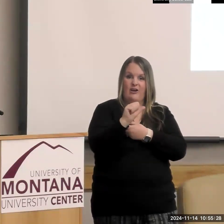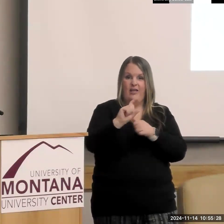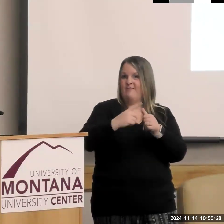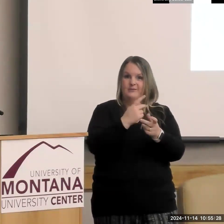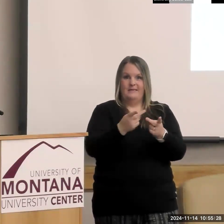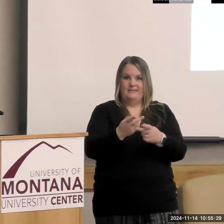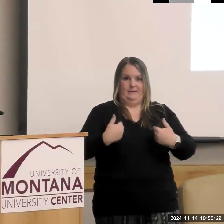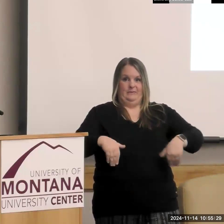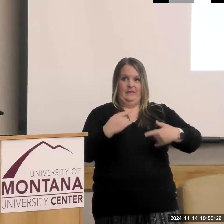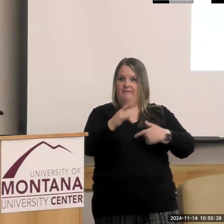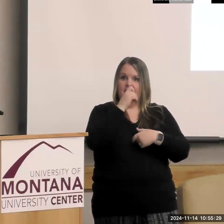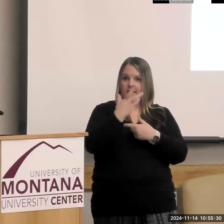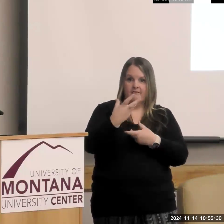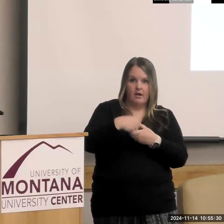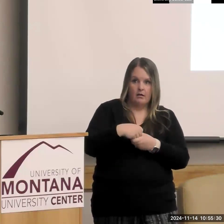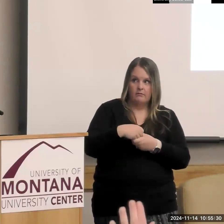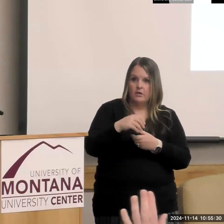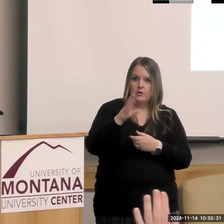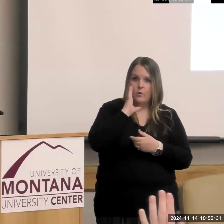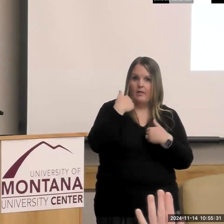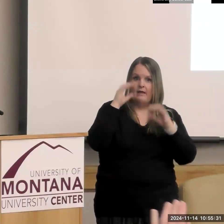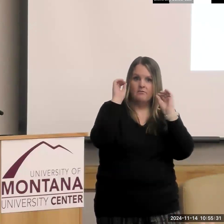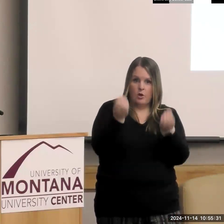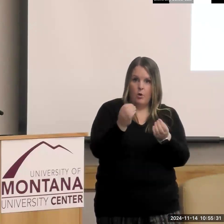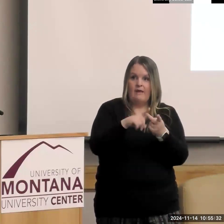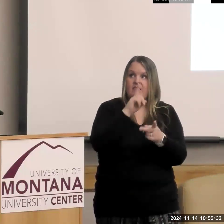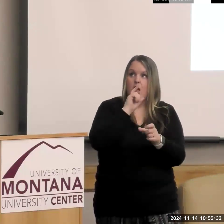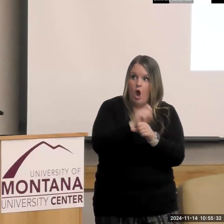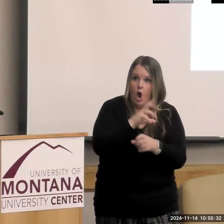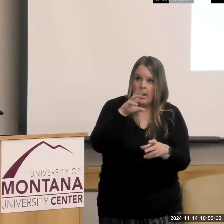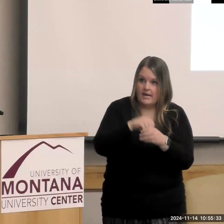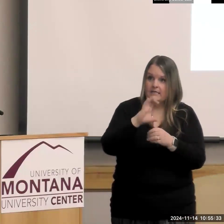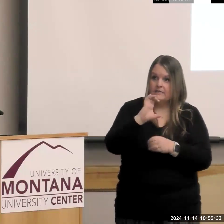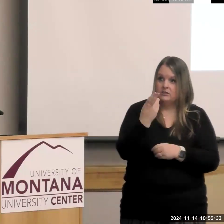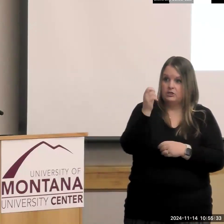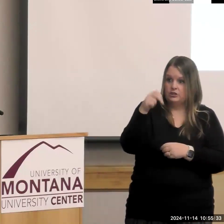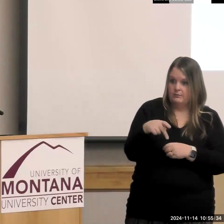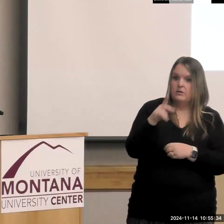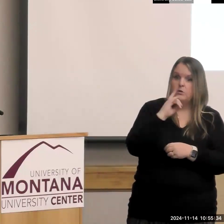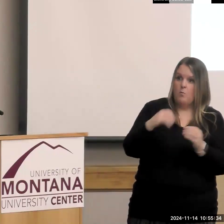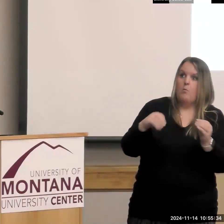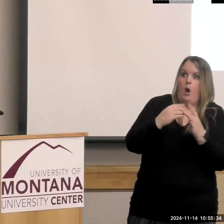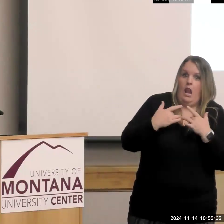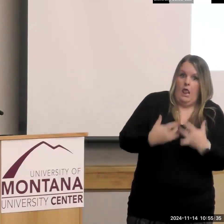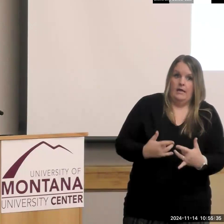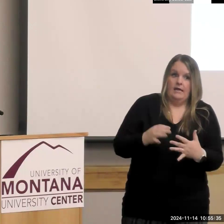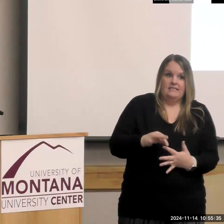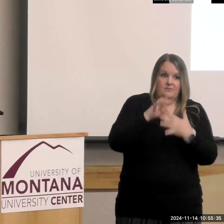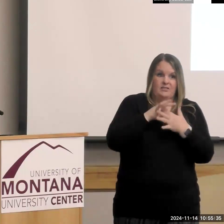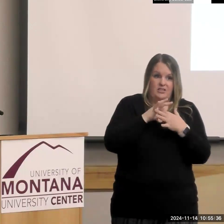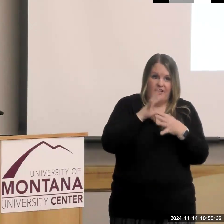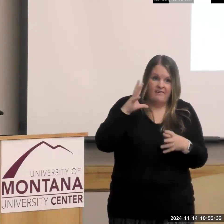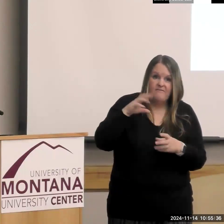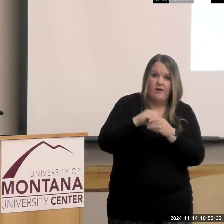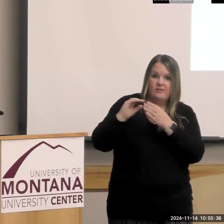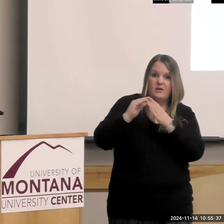that if they're not involved, you're not going to have anything in the CHIP. If they are involved, you're much more likely to have it, especially if they're involved in that in your